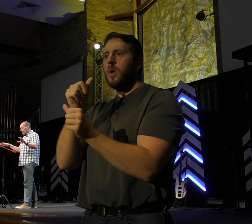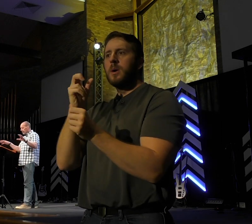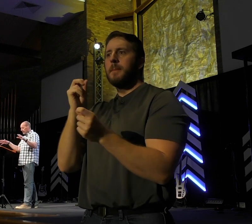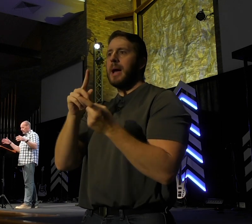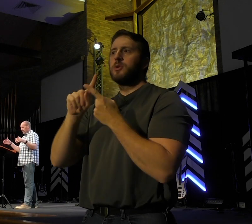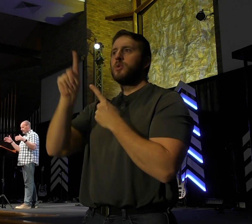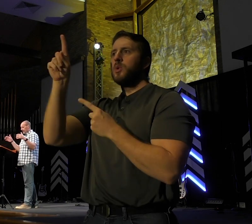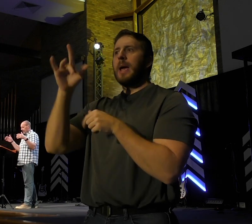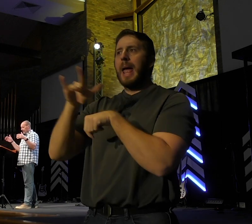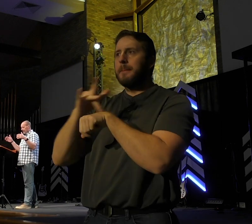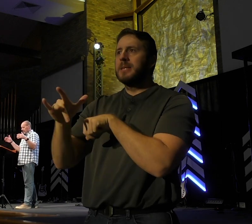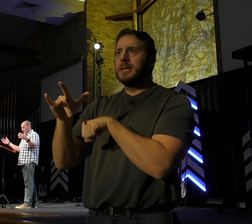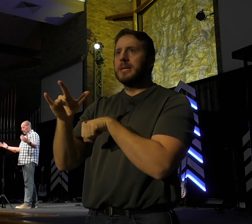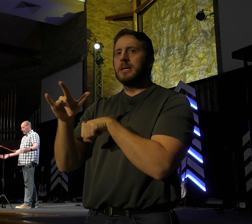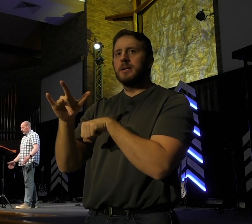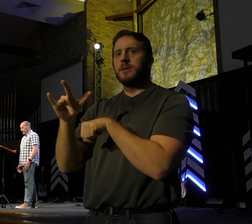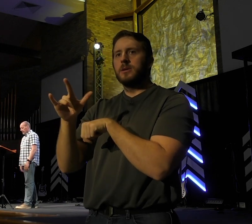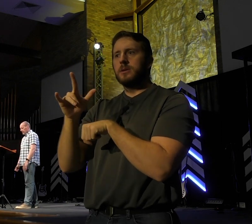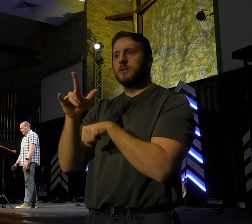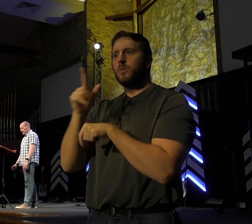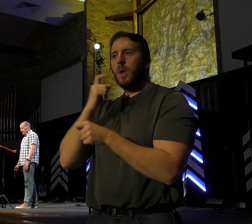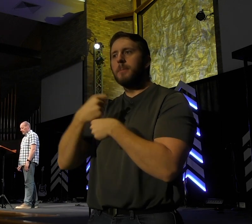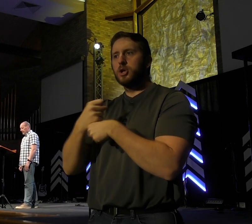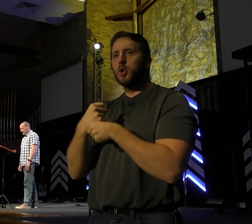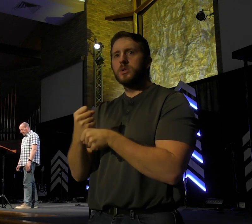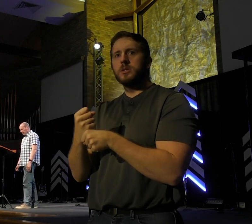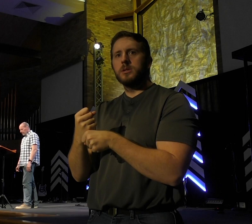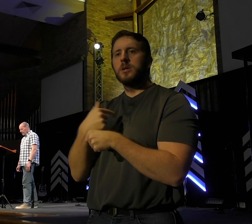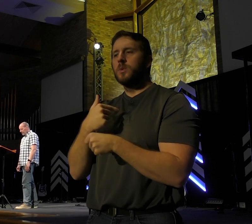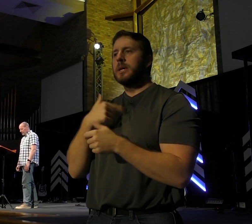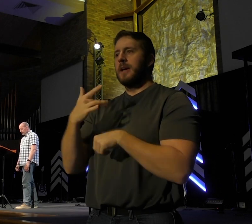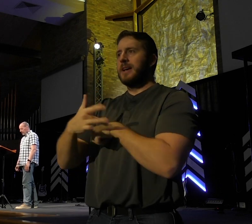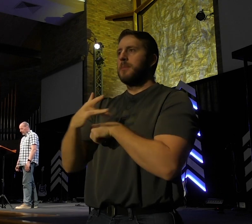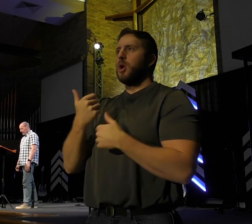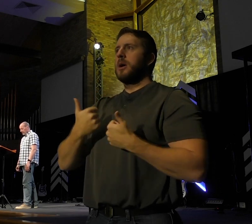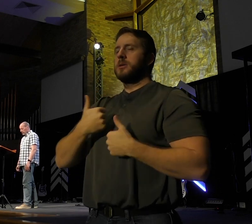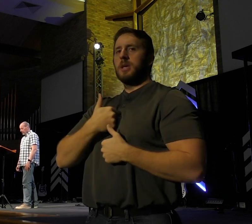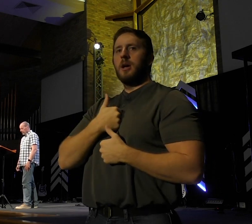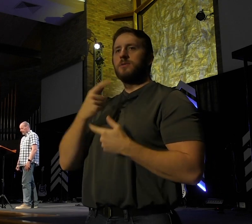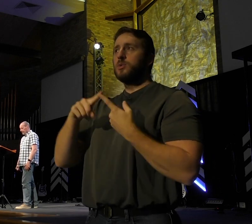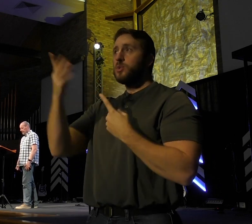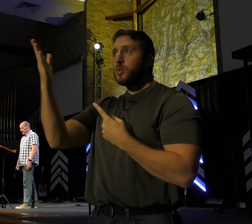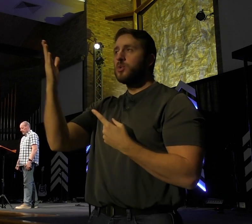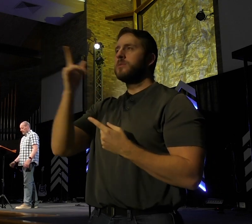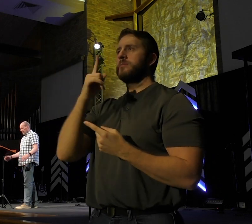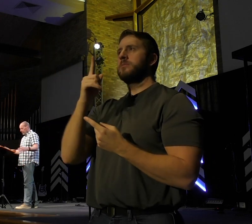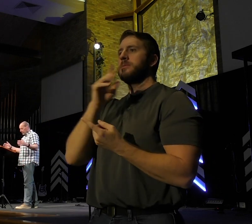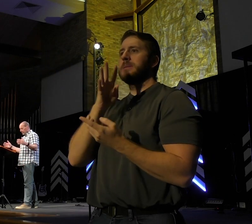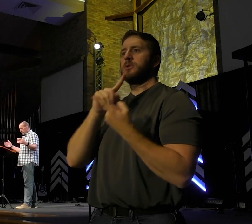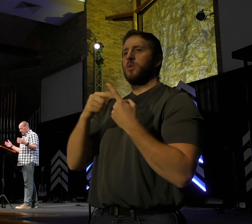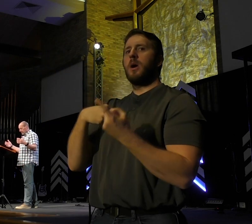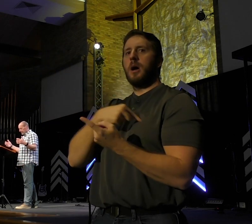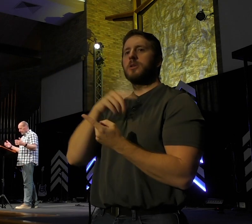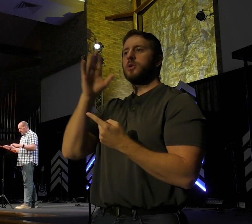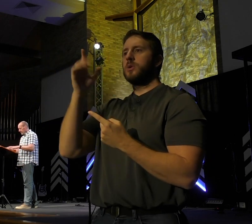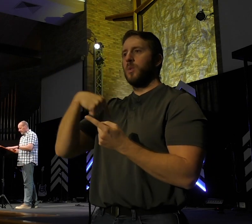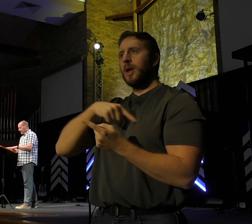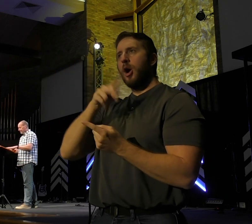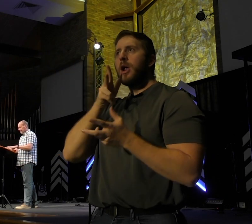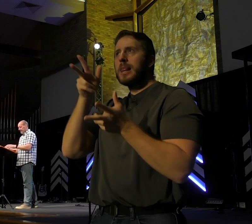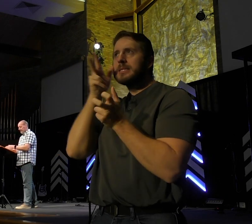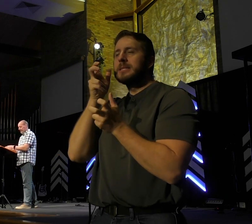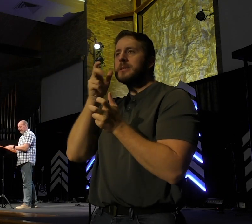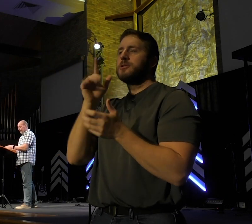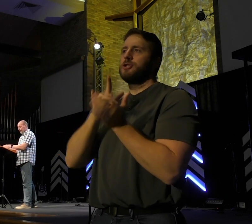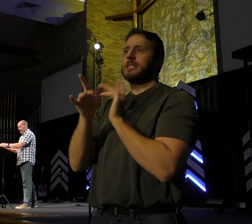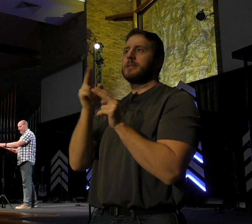or void, but it will produce. So Lord, we avail ourselves to you and speak to us, for your servants listen. In Jesus'